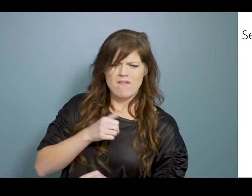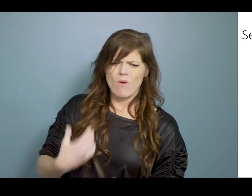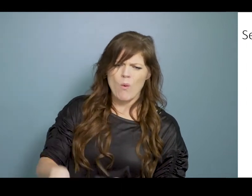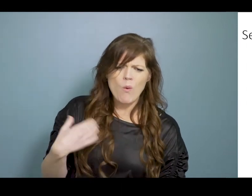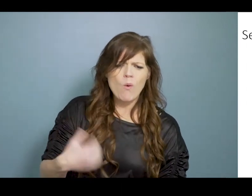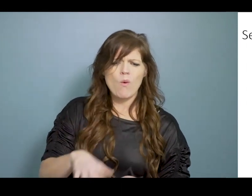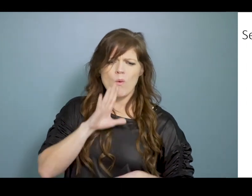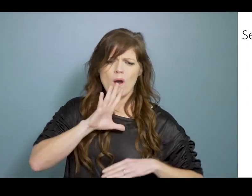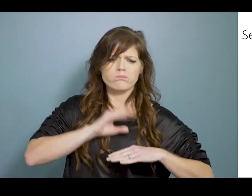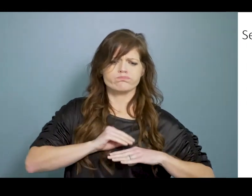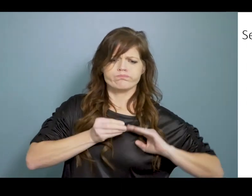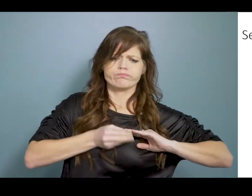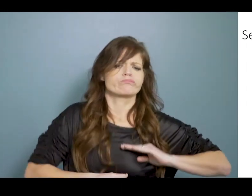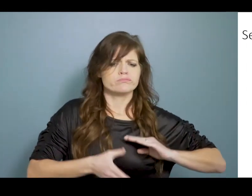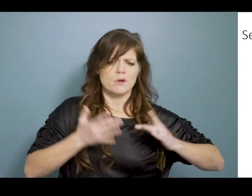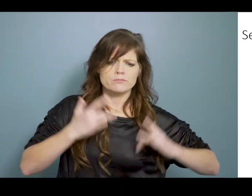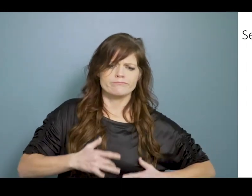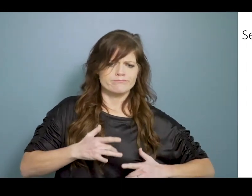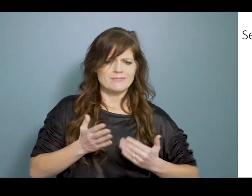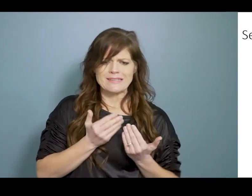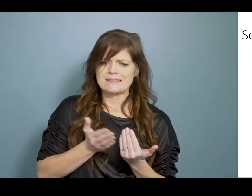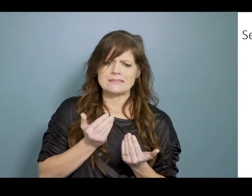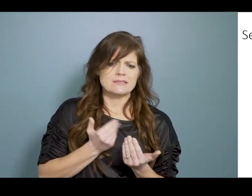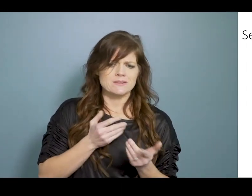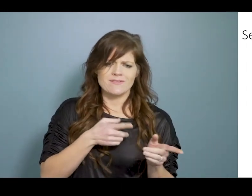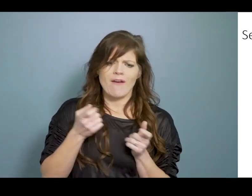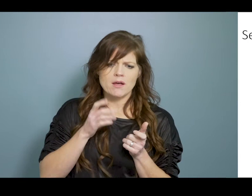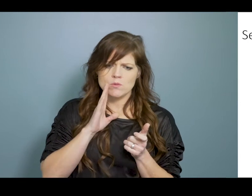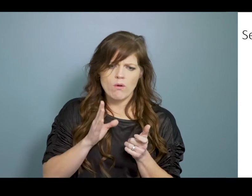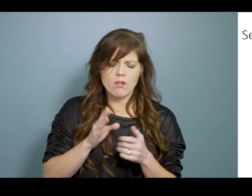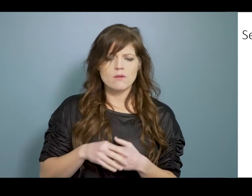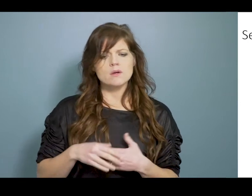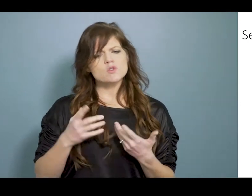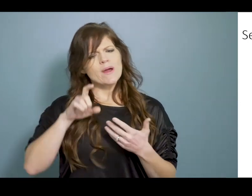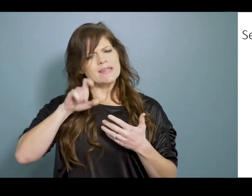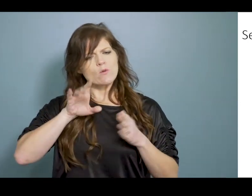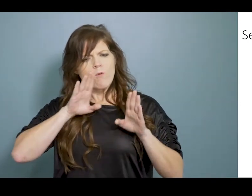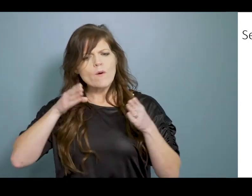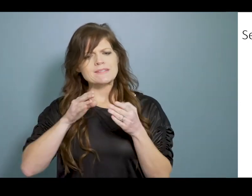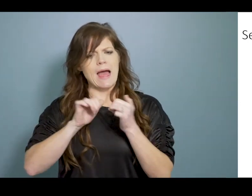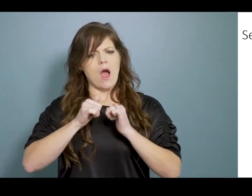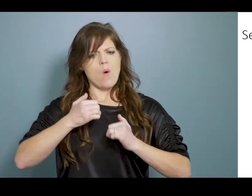interactions, or related to how I'm feeling emotionally, or, you know, the top two